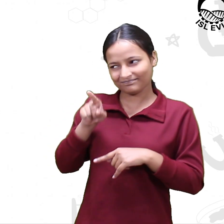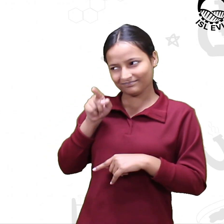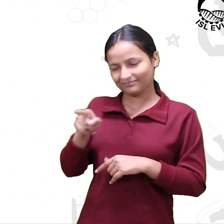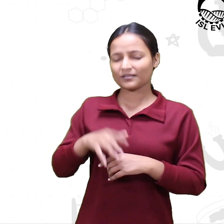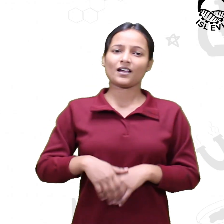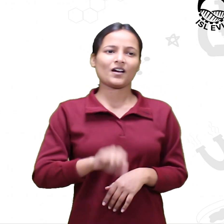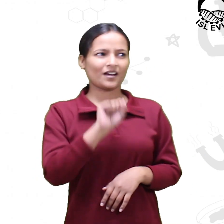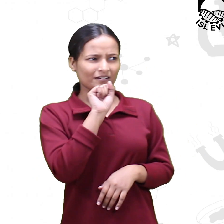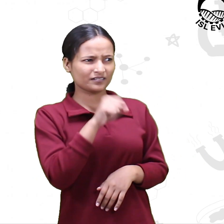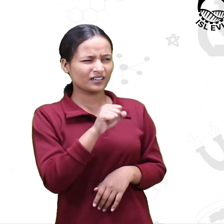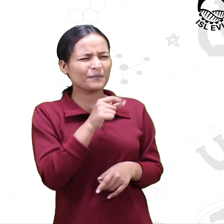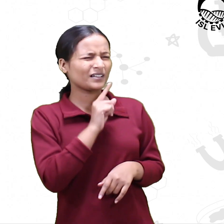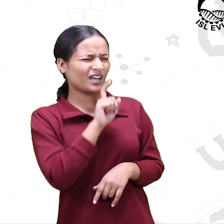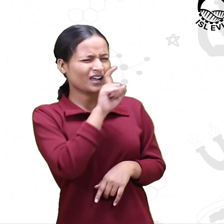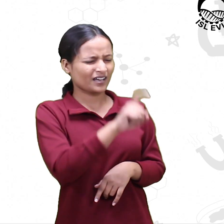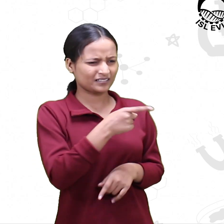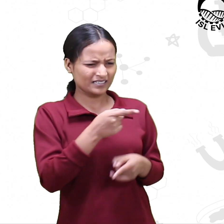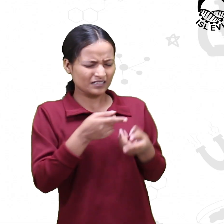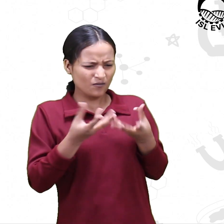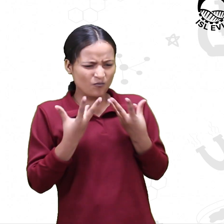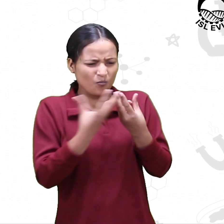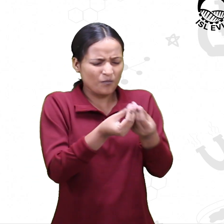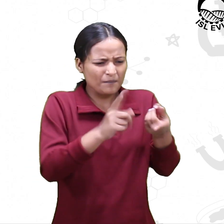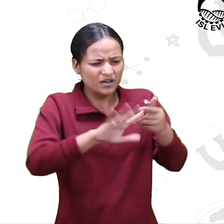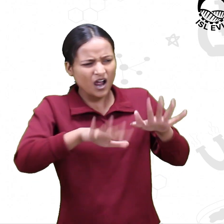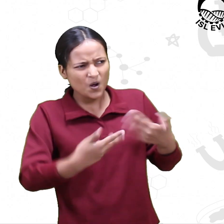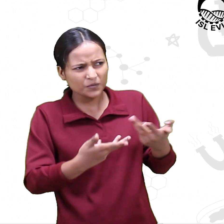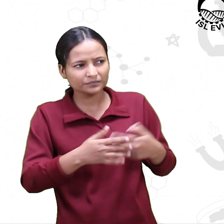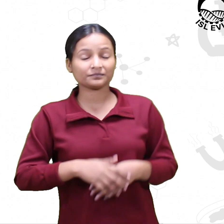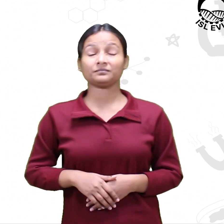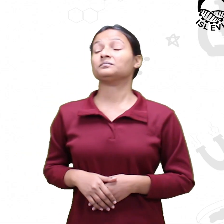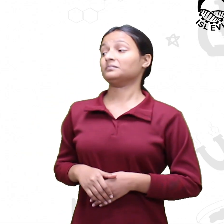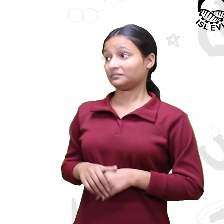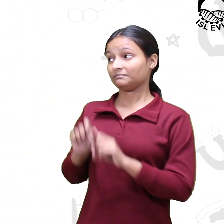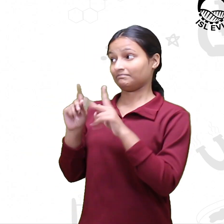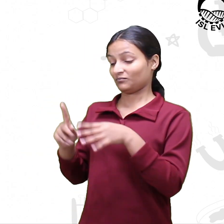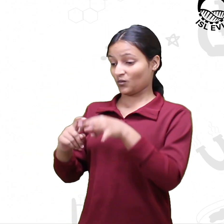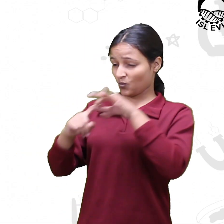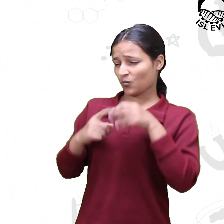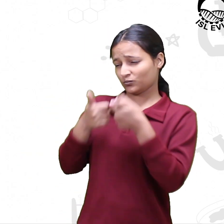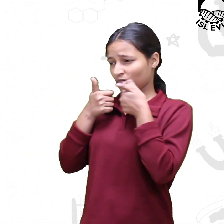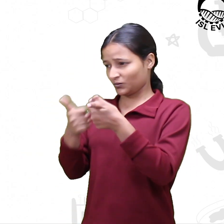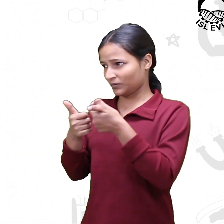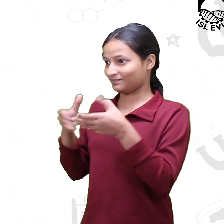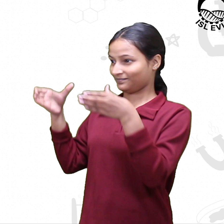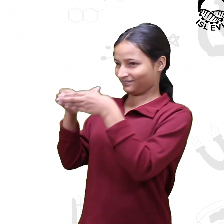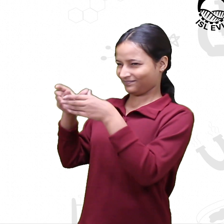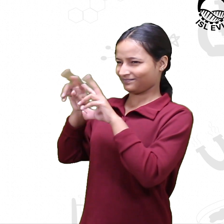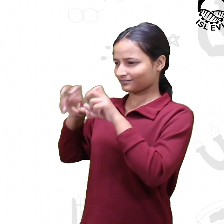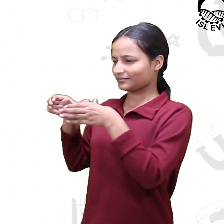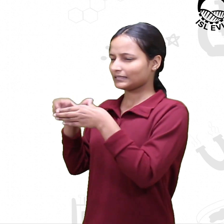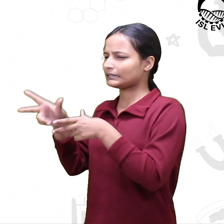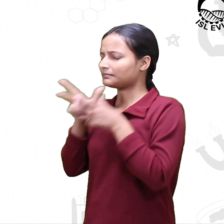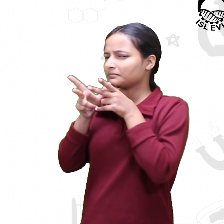do these melanocytes form clusters? That's a very interesting question. One group of doctors think that this